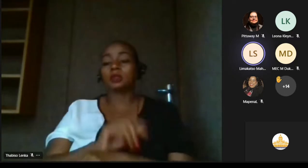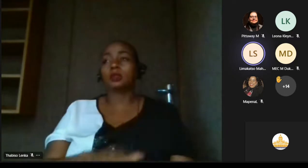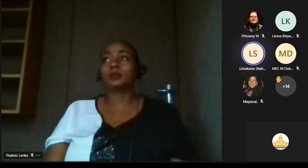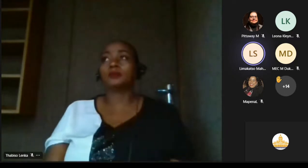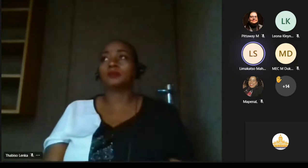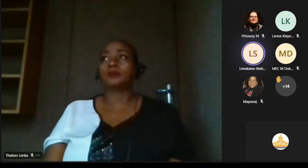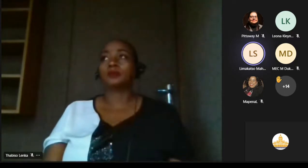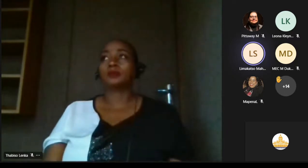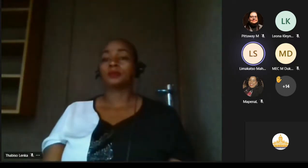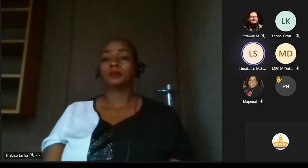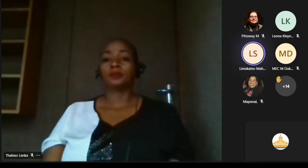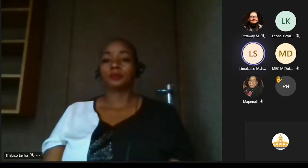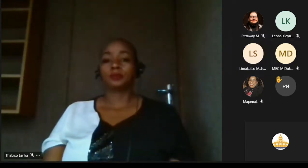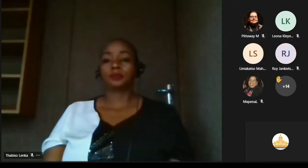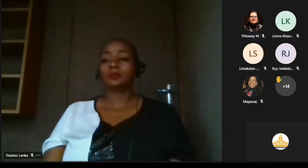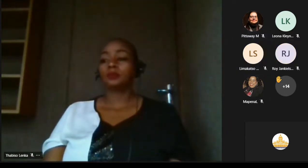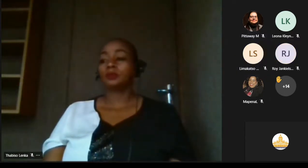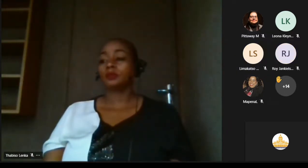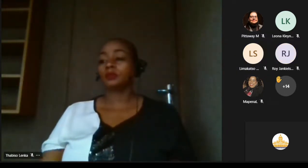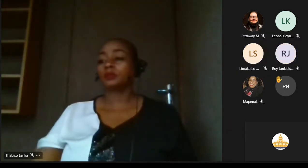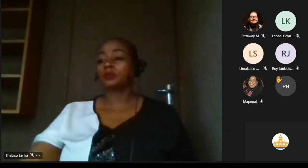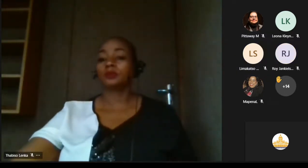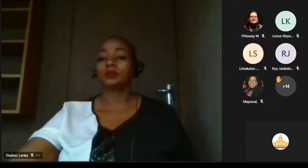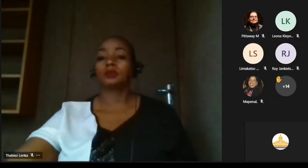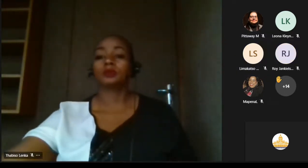Raw, young lion, raw.